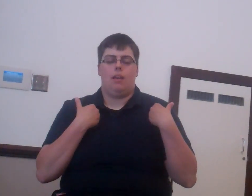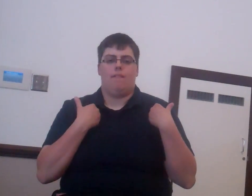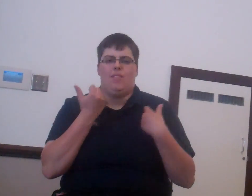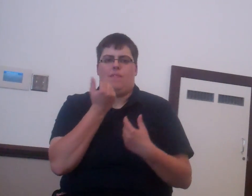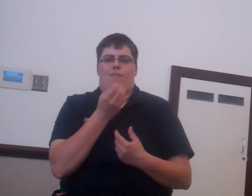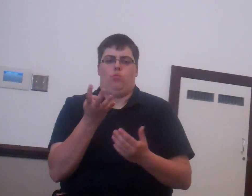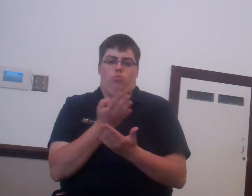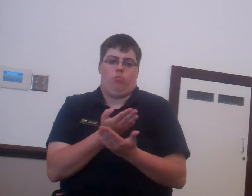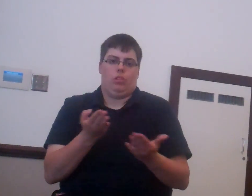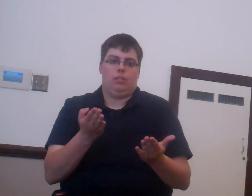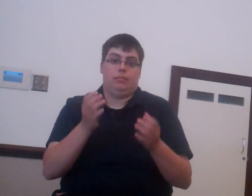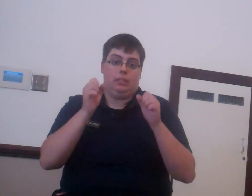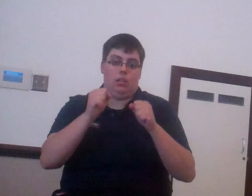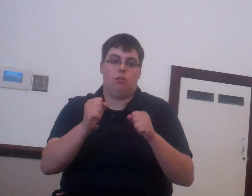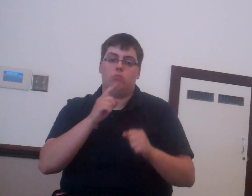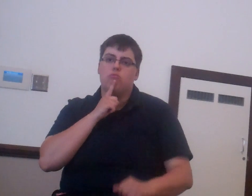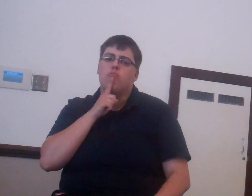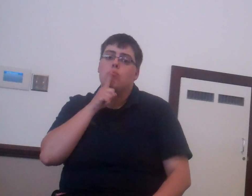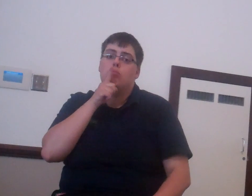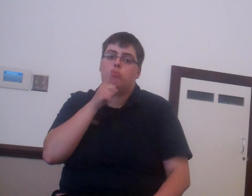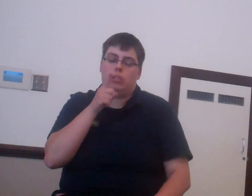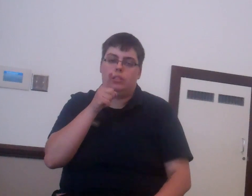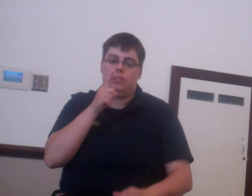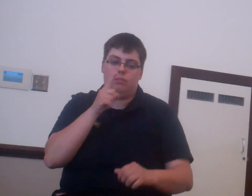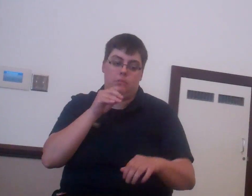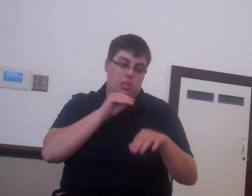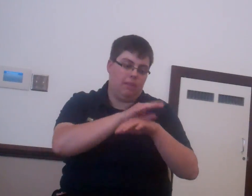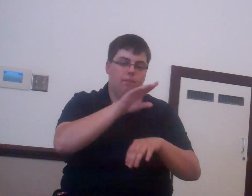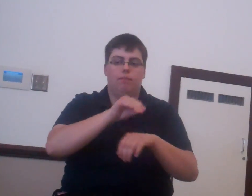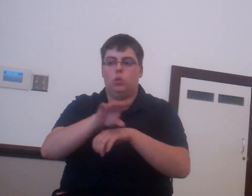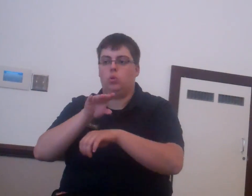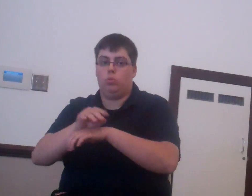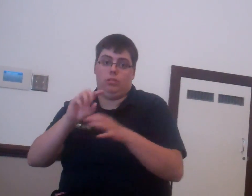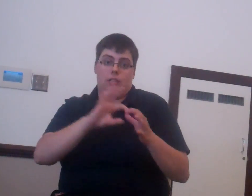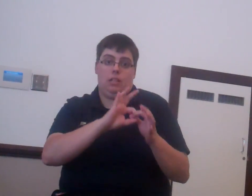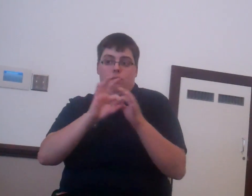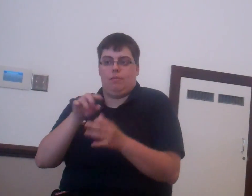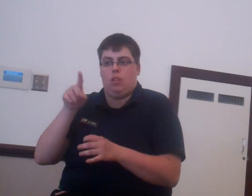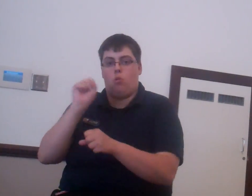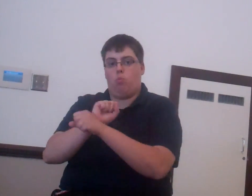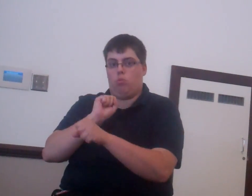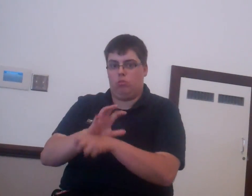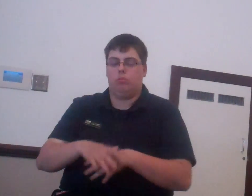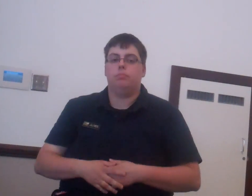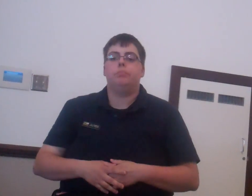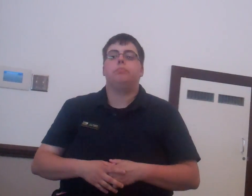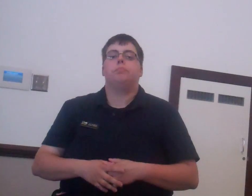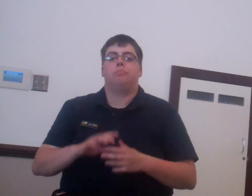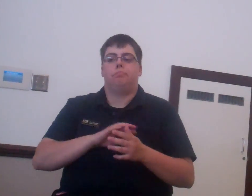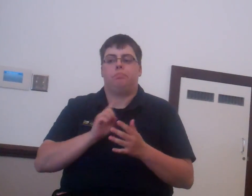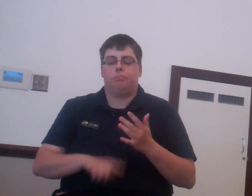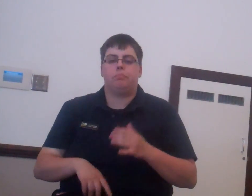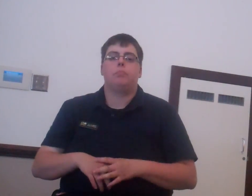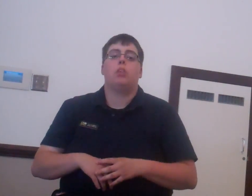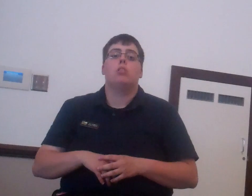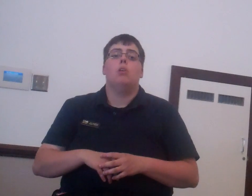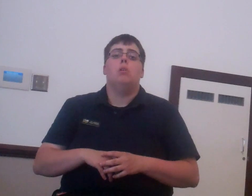really influence the relationships we have at work. And the first is organizational culture. So the culture of